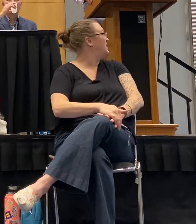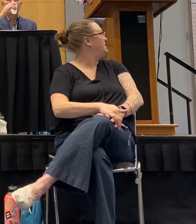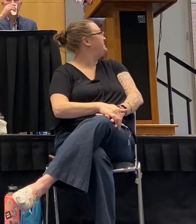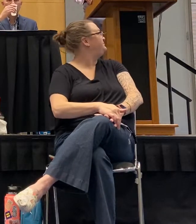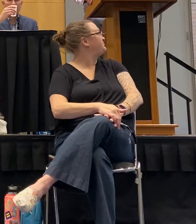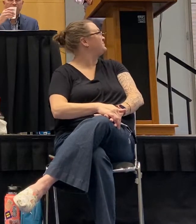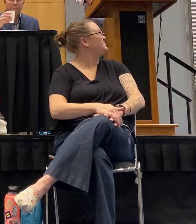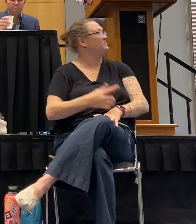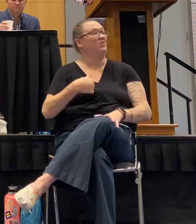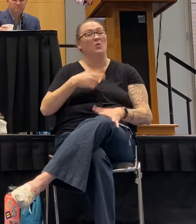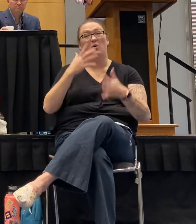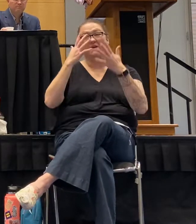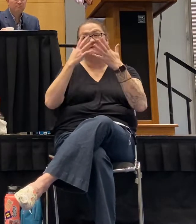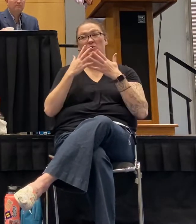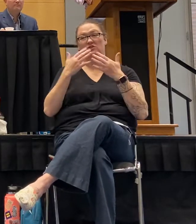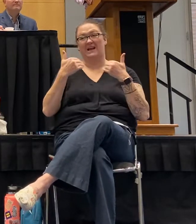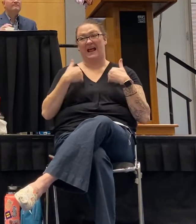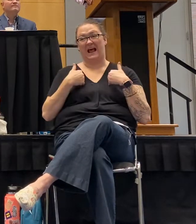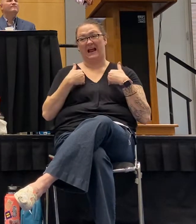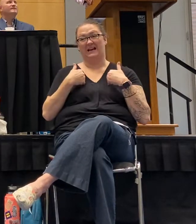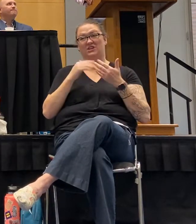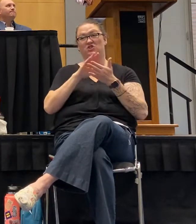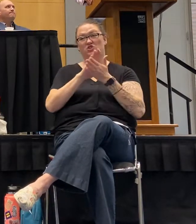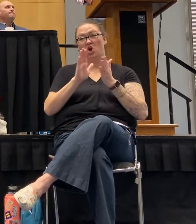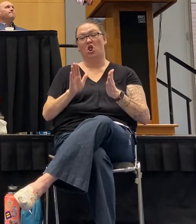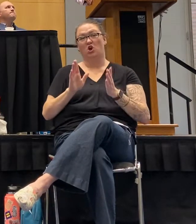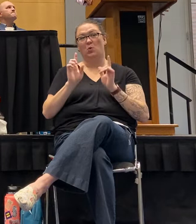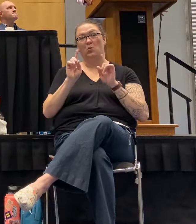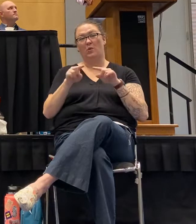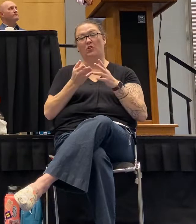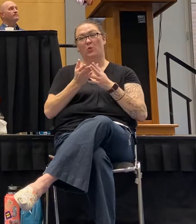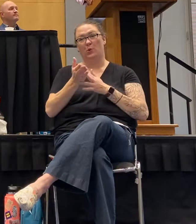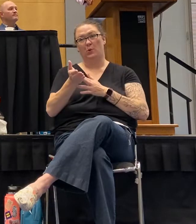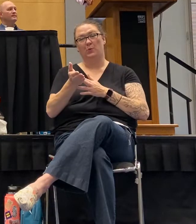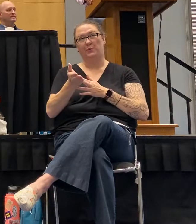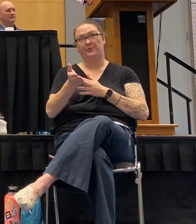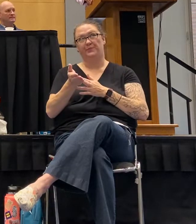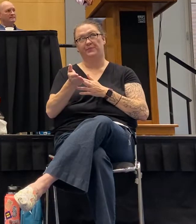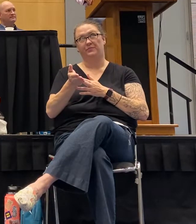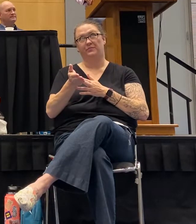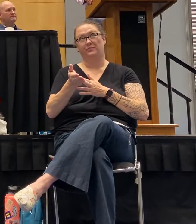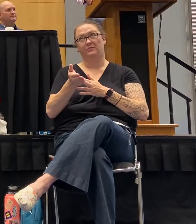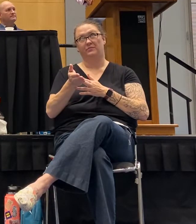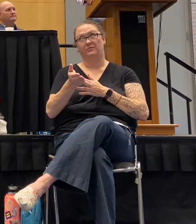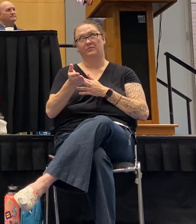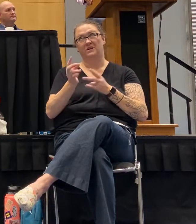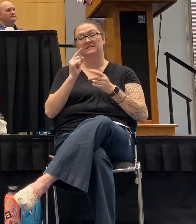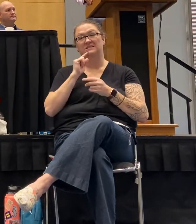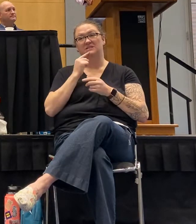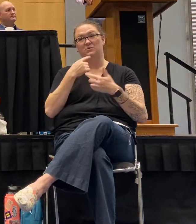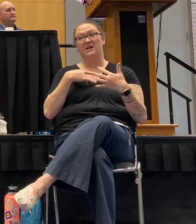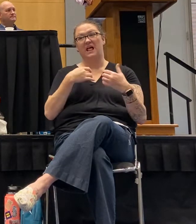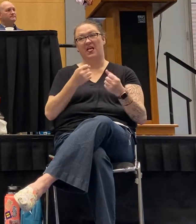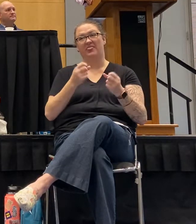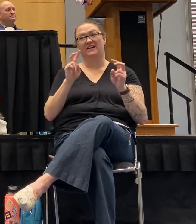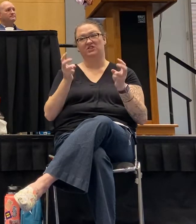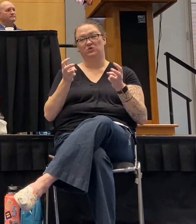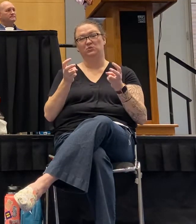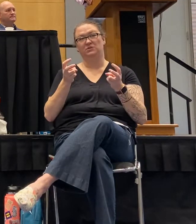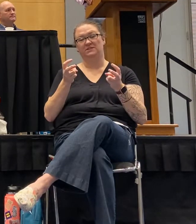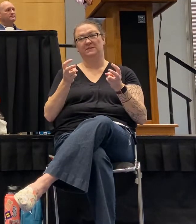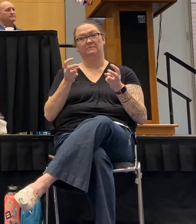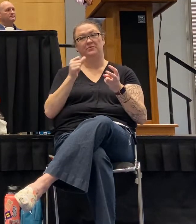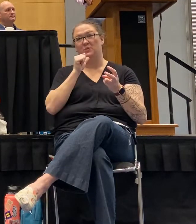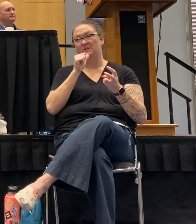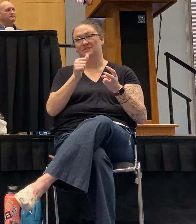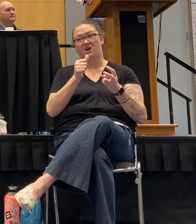So we unfortunately had a scholar that went through some very serious health issues, and it was